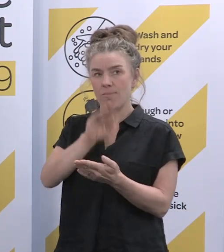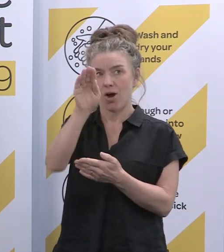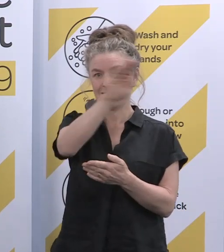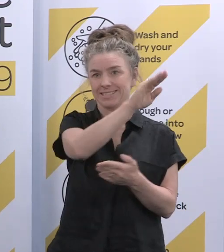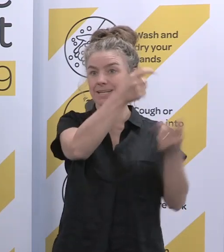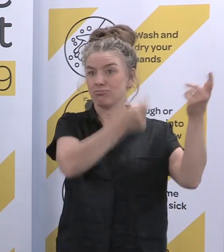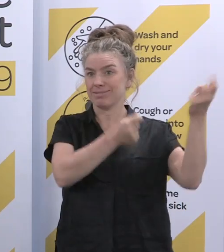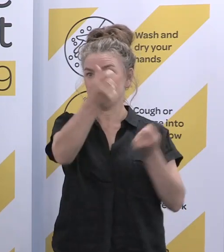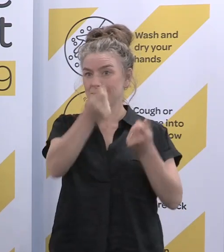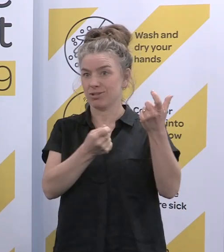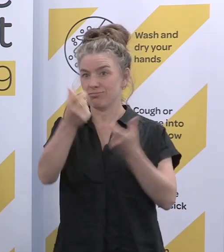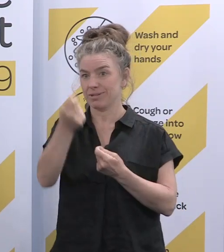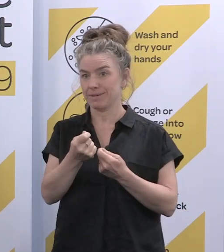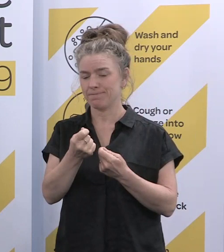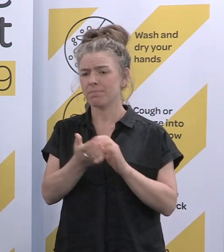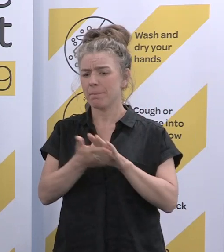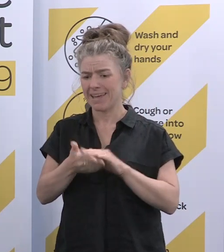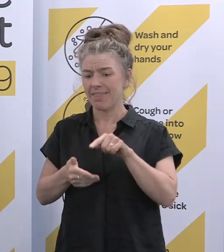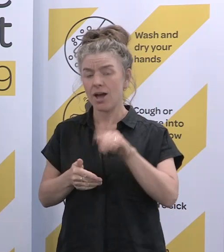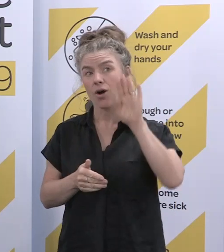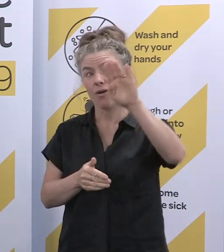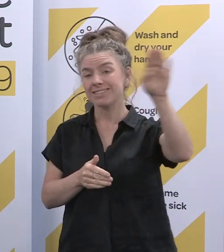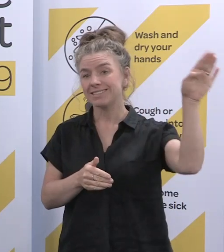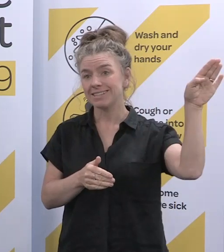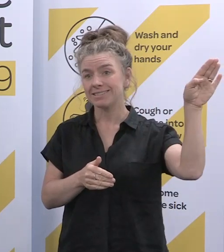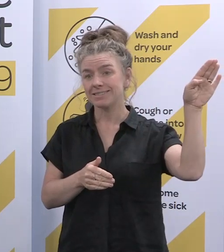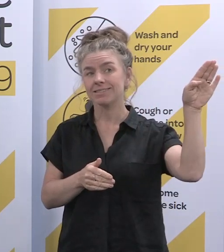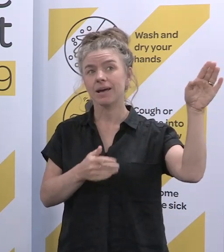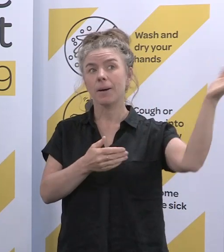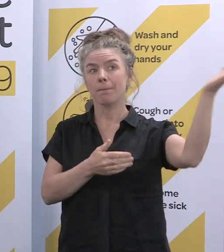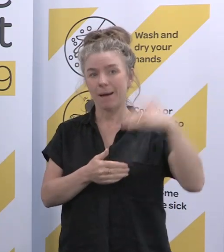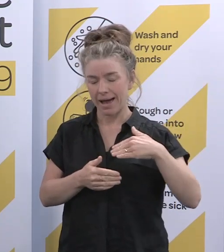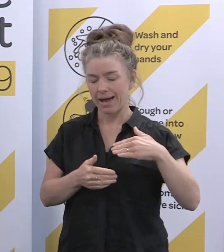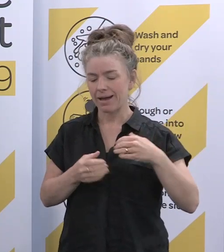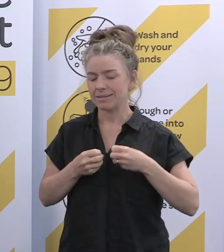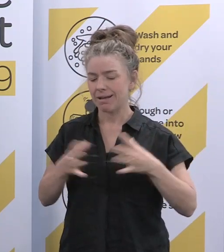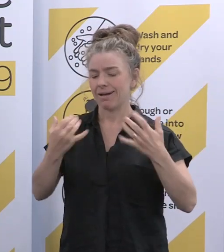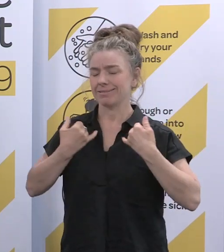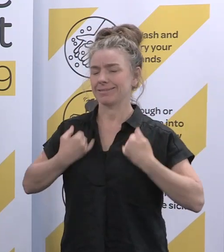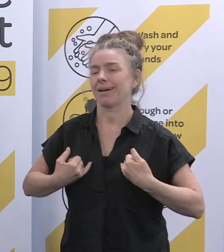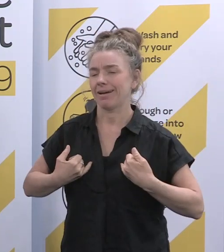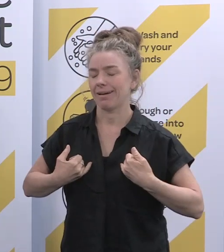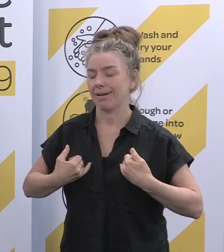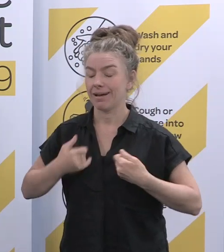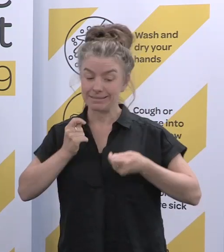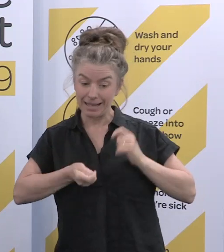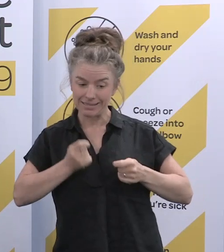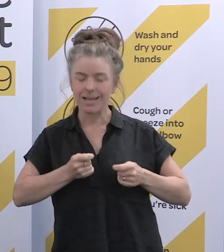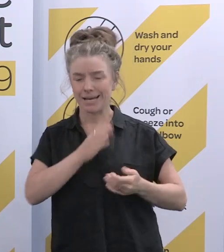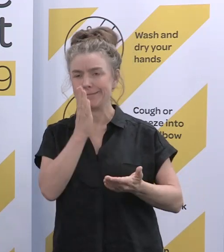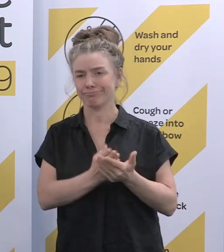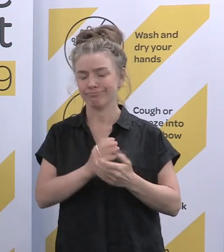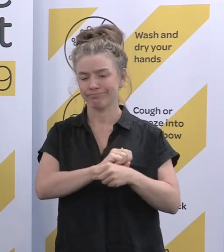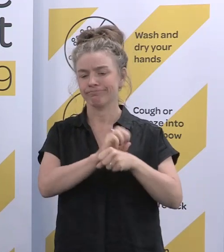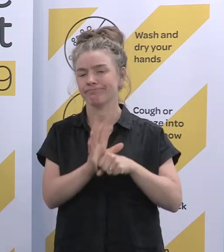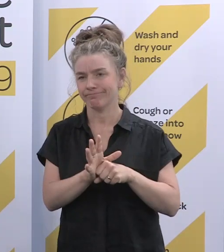So these are people who have returned to New Zealand recently and have become symptomatic, been tested and confirmed as